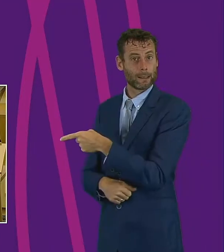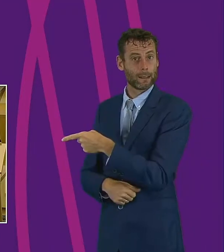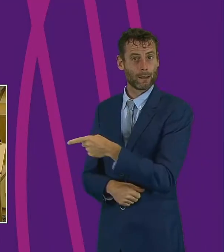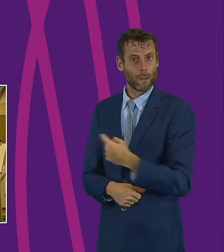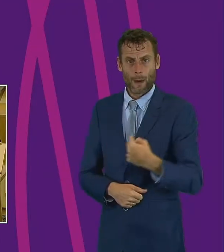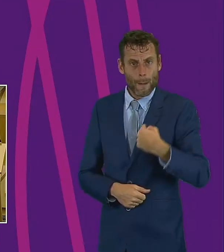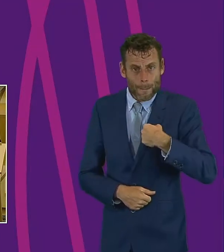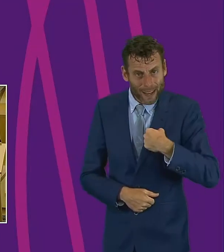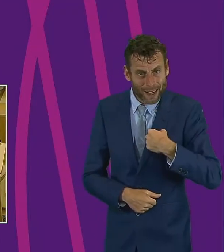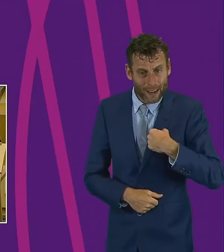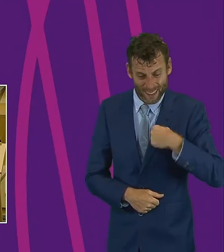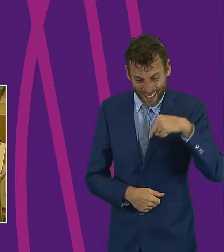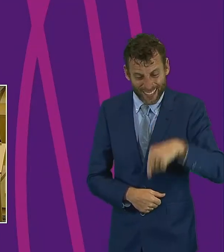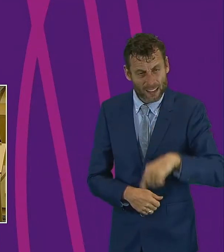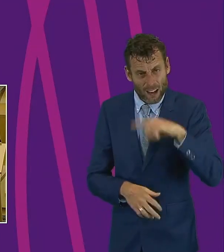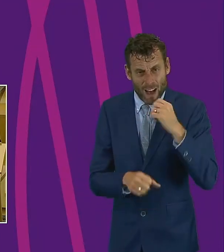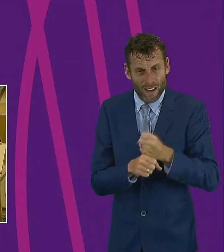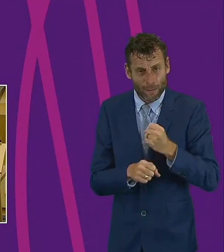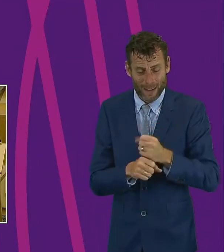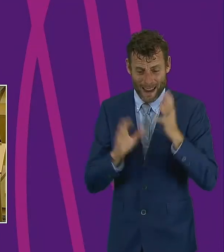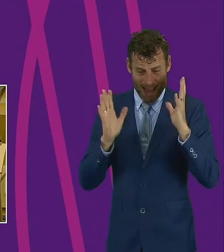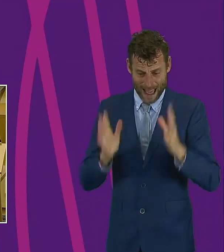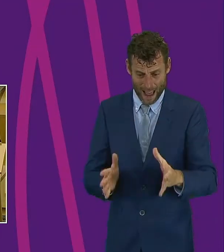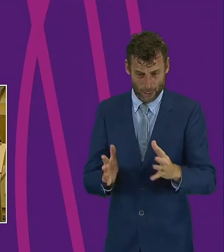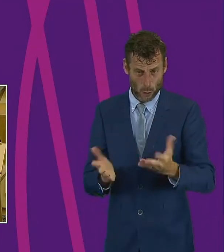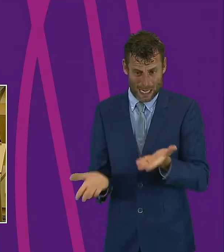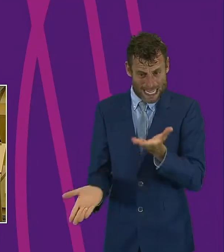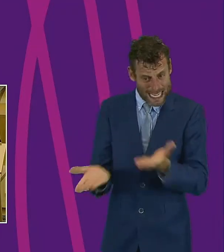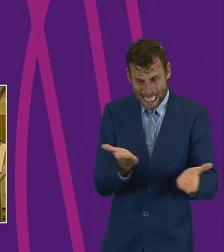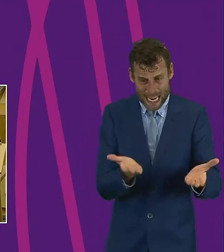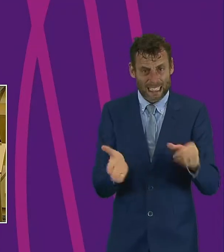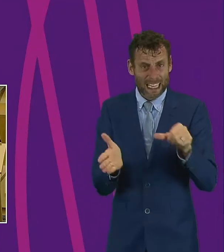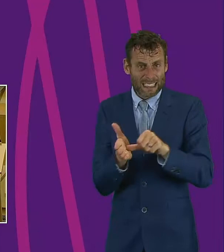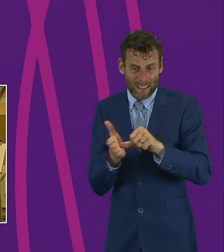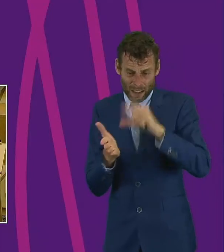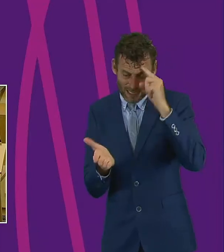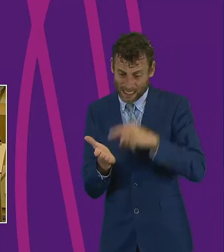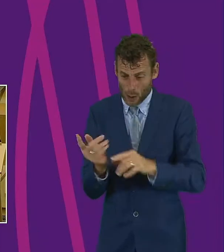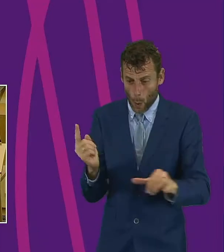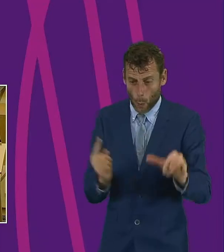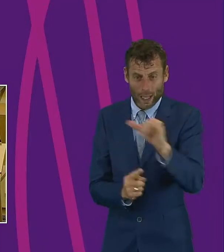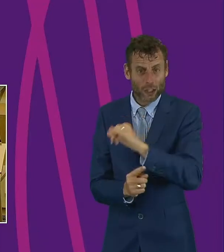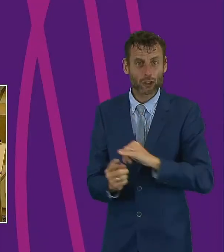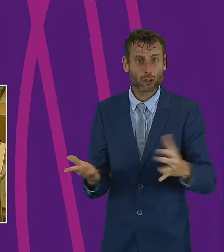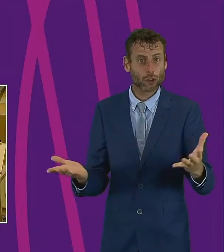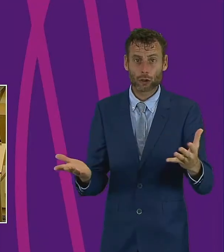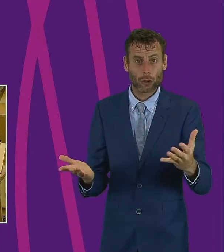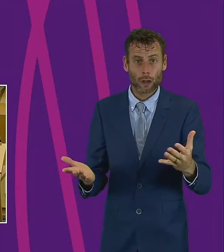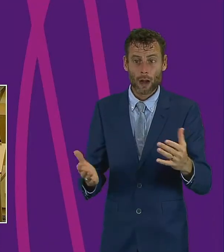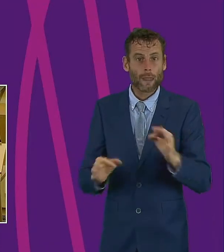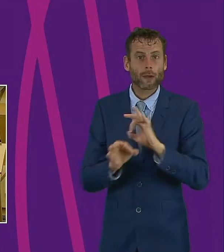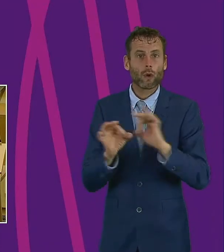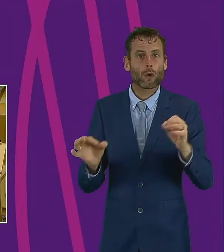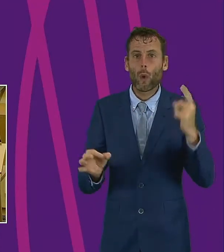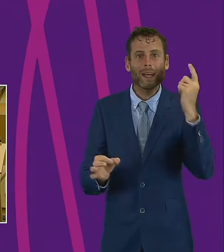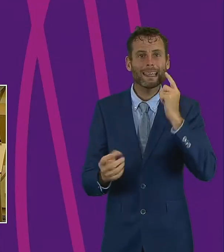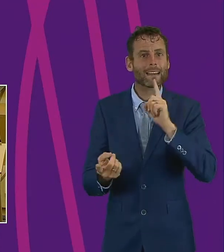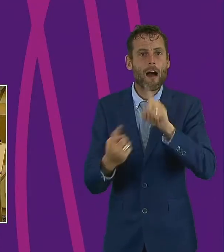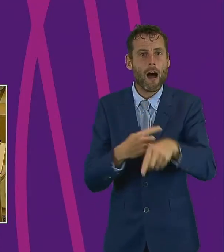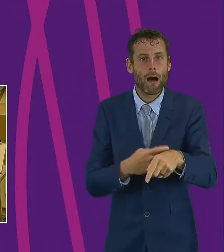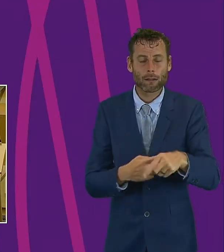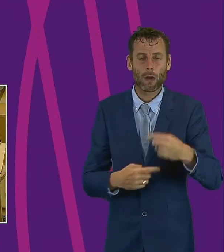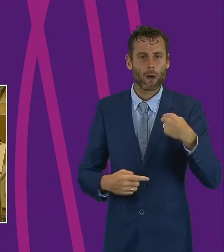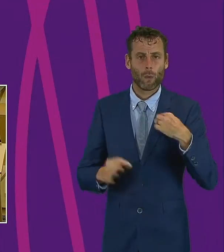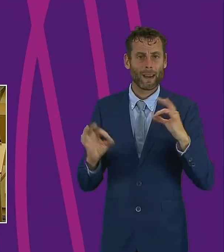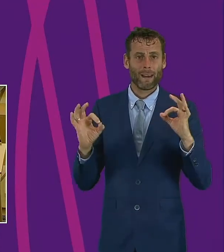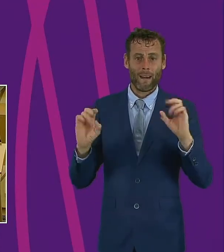this government are having to take a multitude of difficult decisions that have no easy answers one way or the other. We don't have the luxury